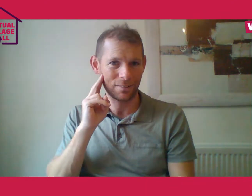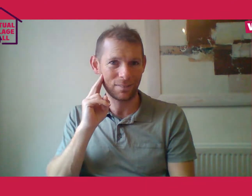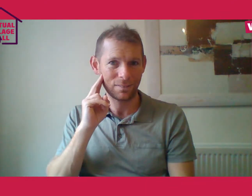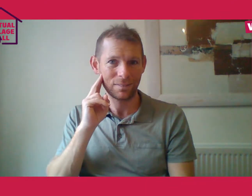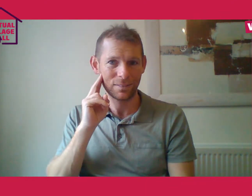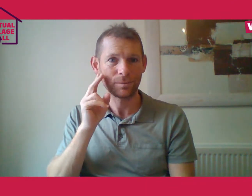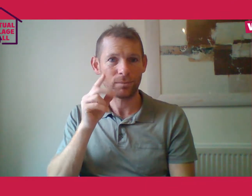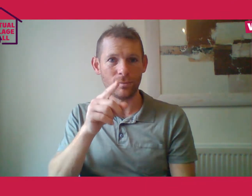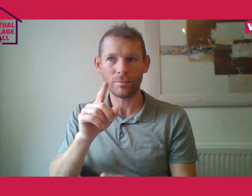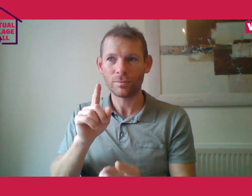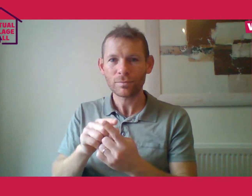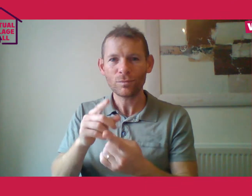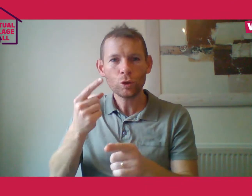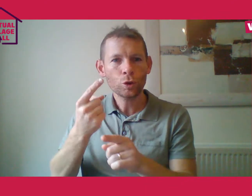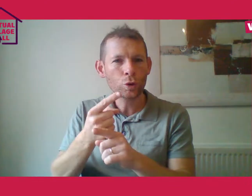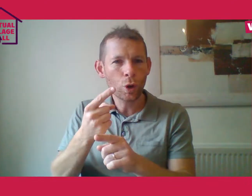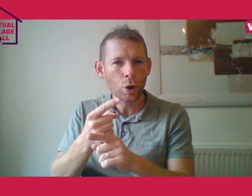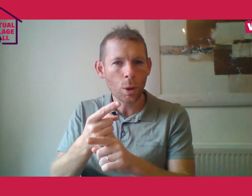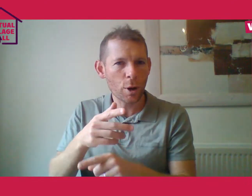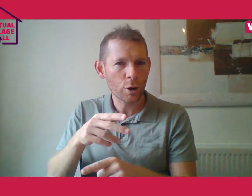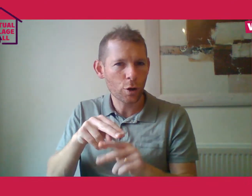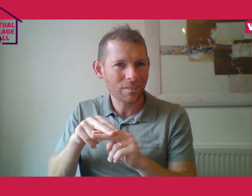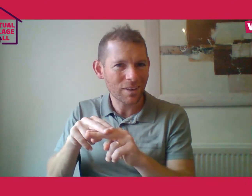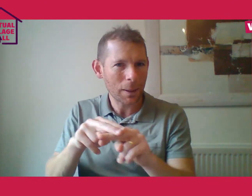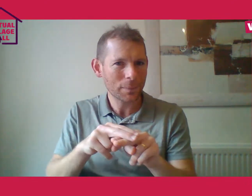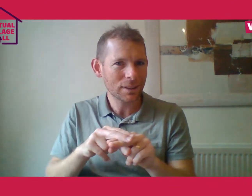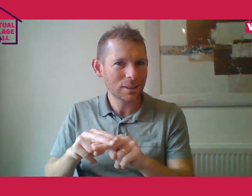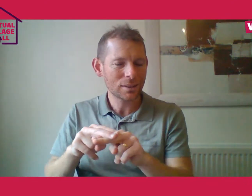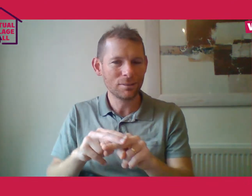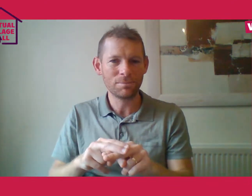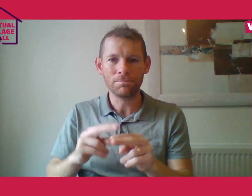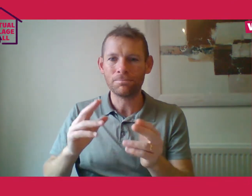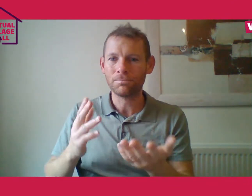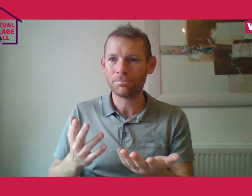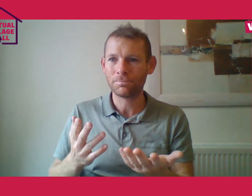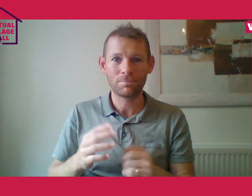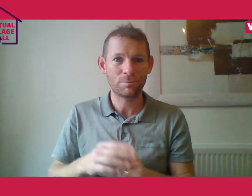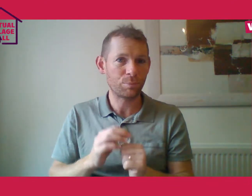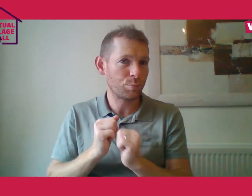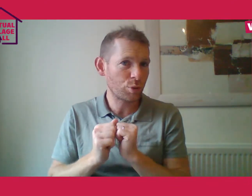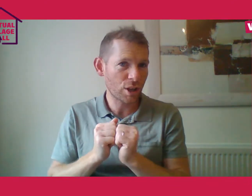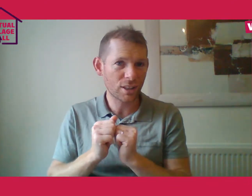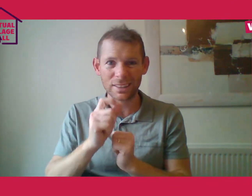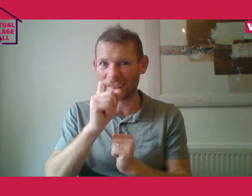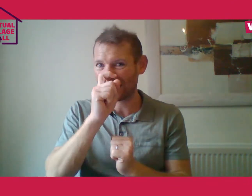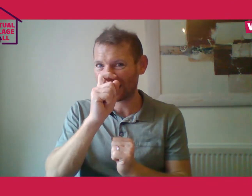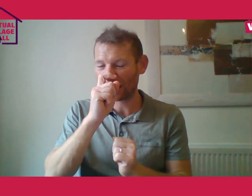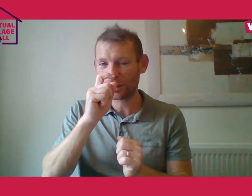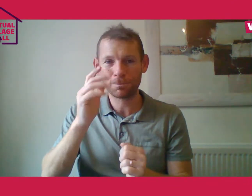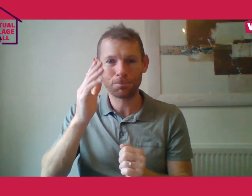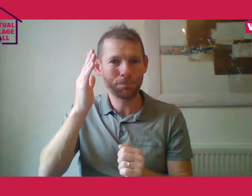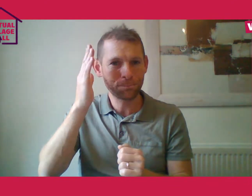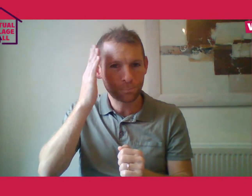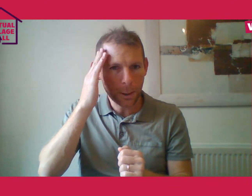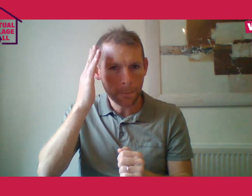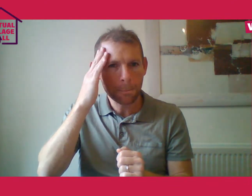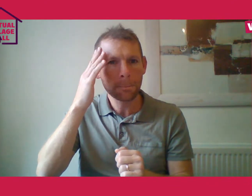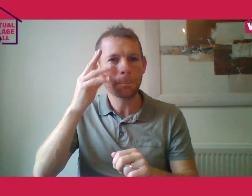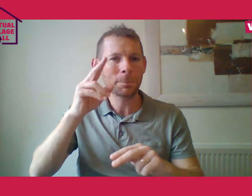When you meet a deaf person, you might want to talk about your family. You might want to say you have brothers